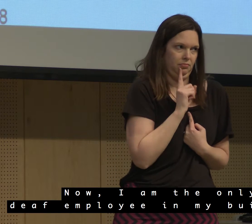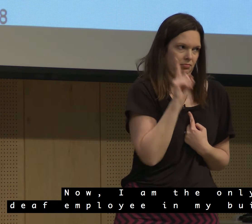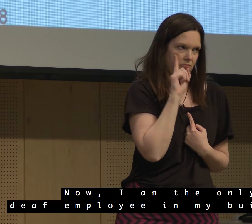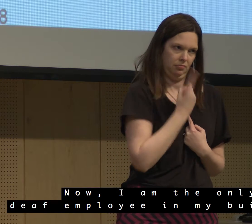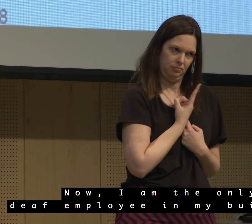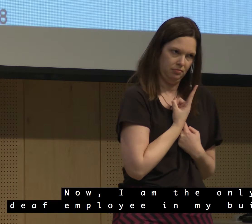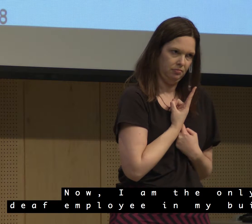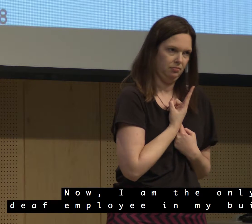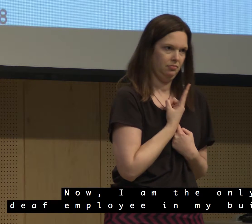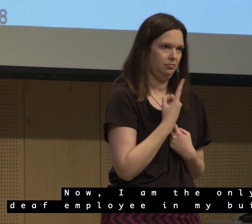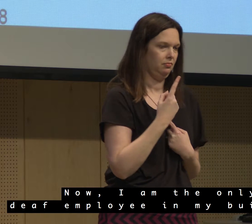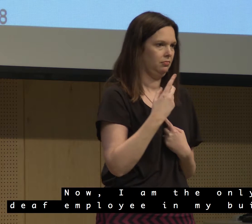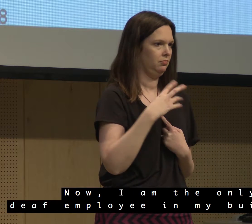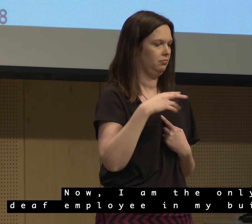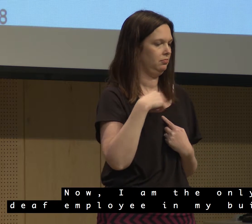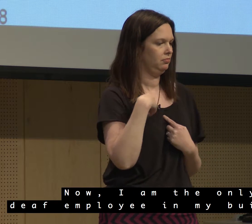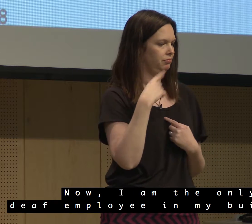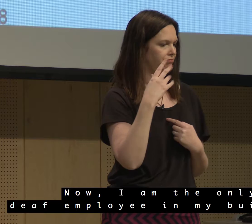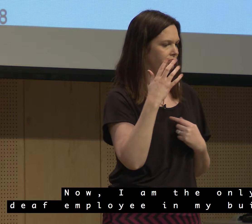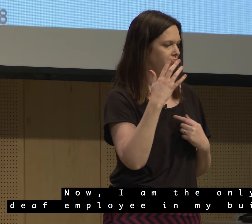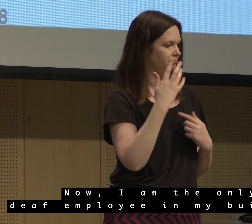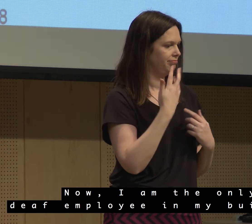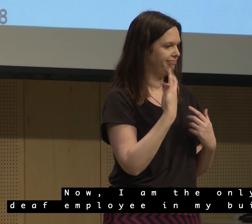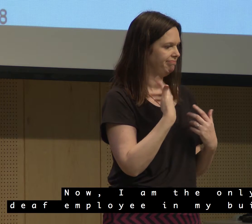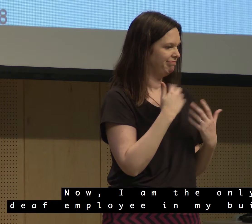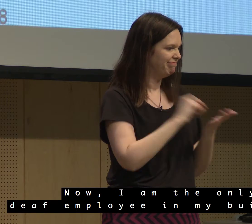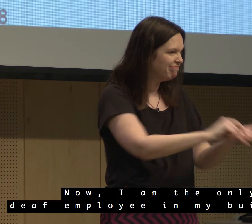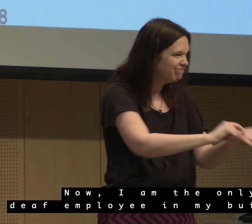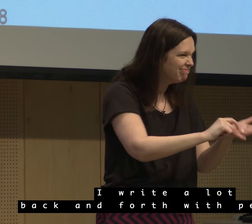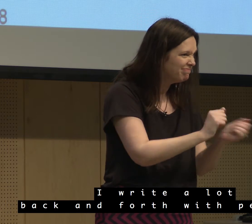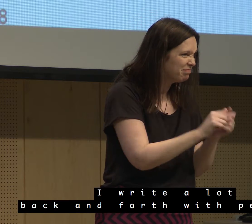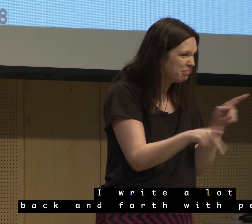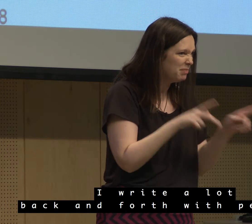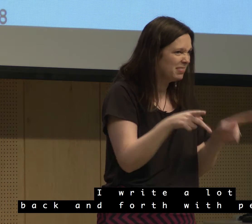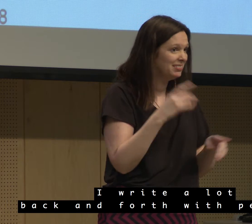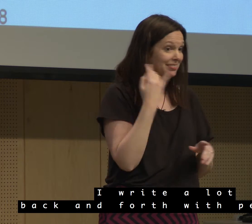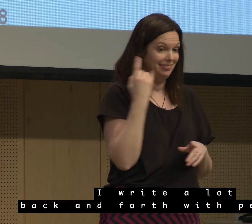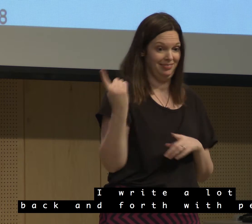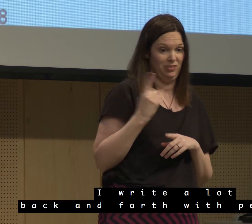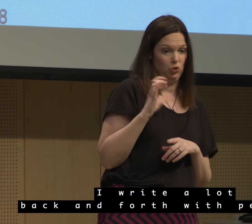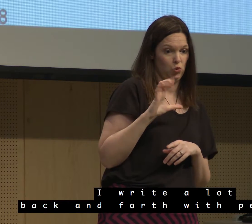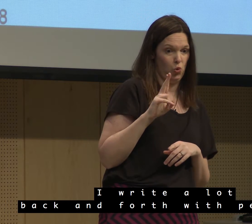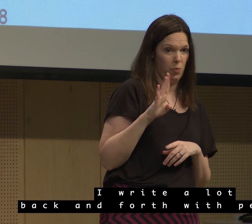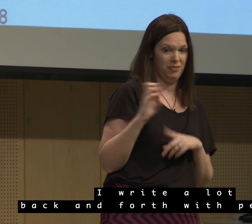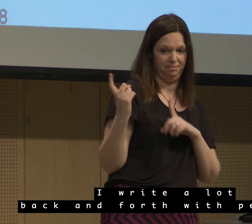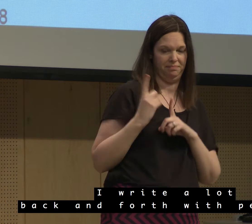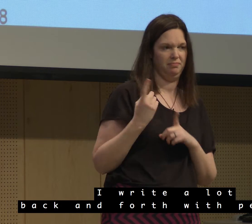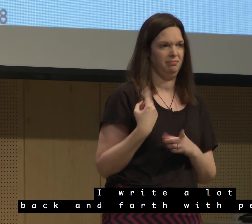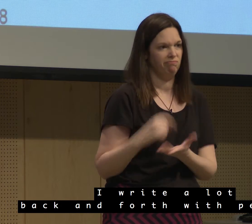Now, I am the only deaf employee in my building. I write a lot back and forth with people.